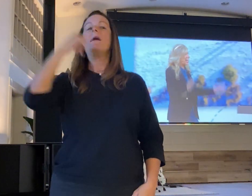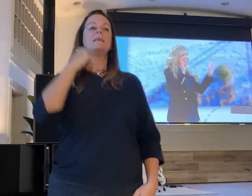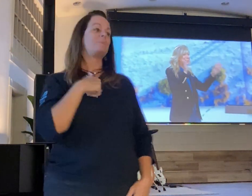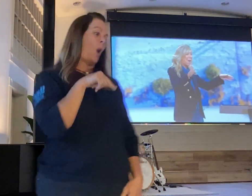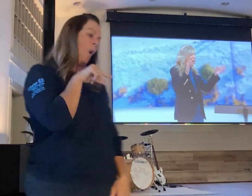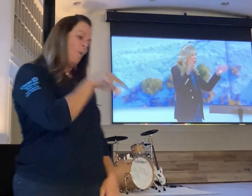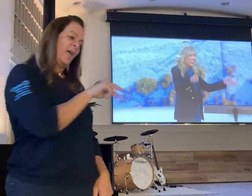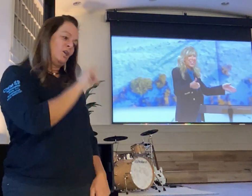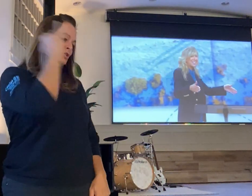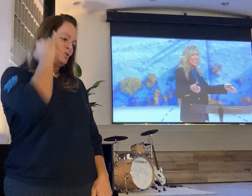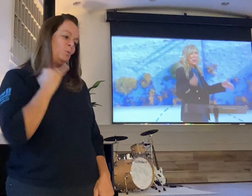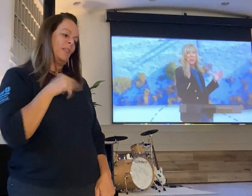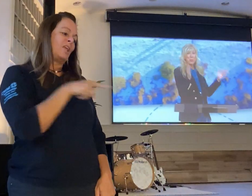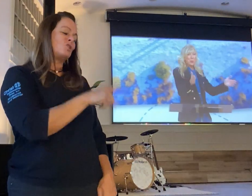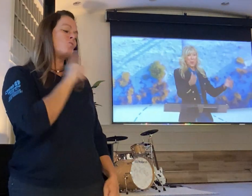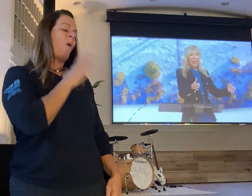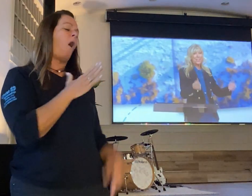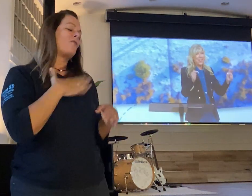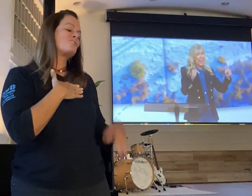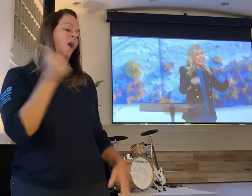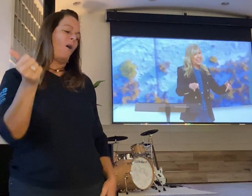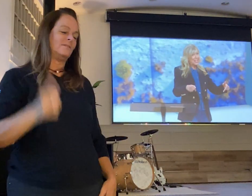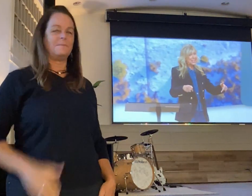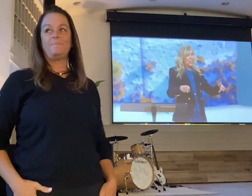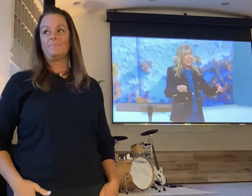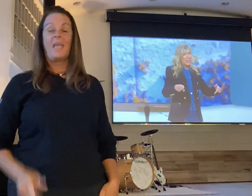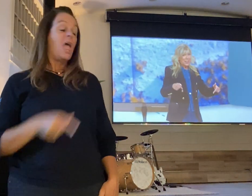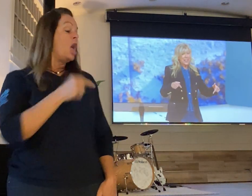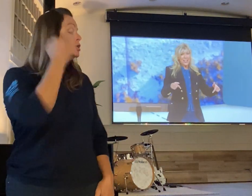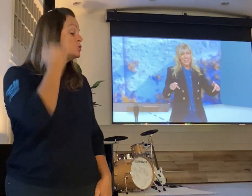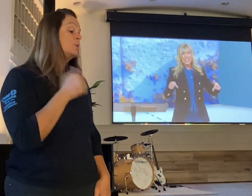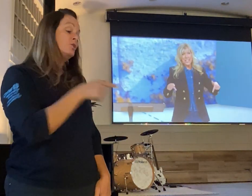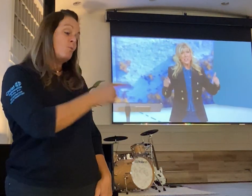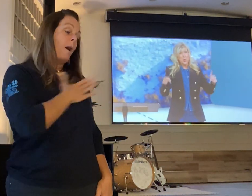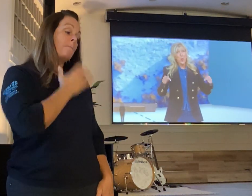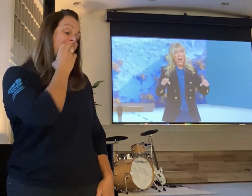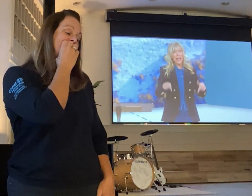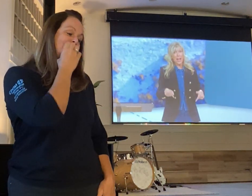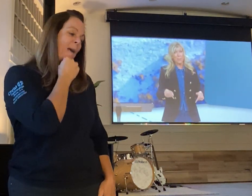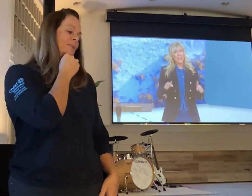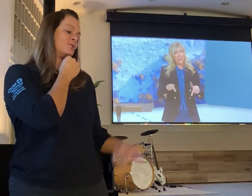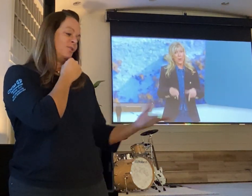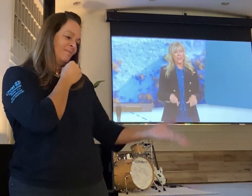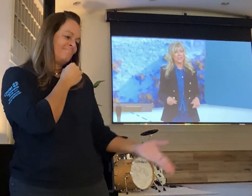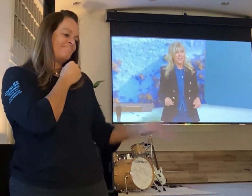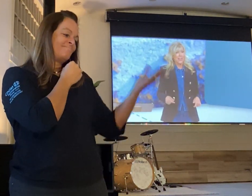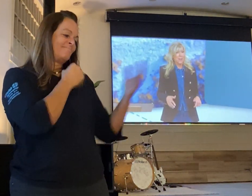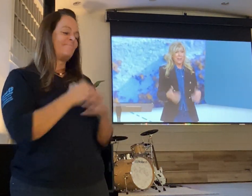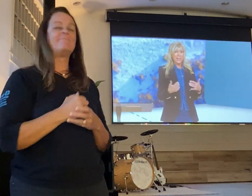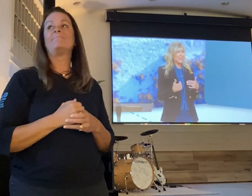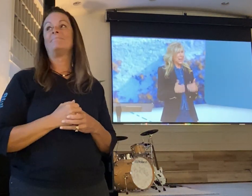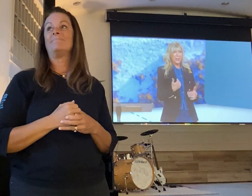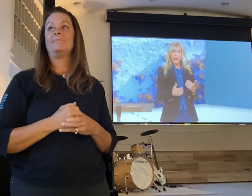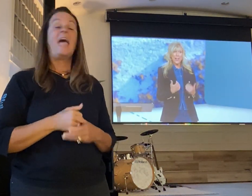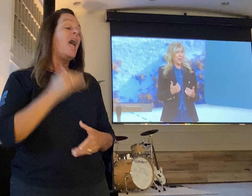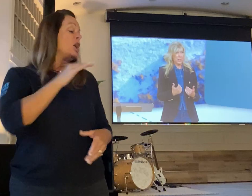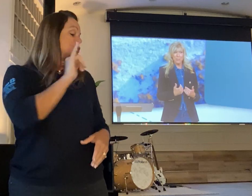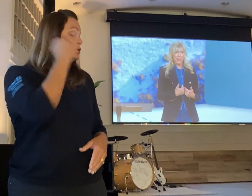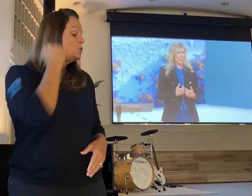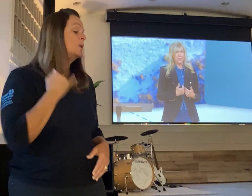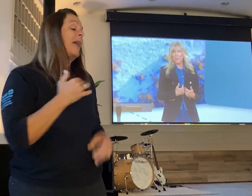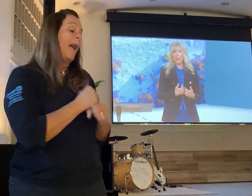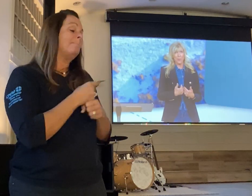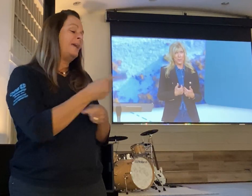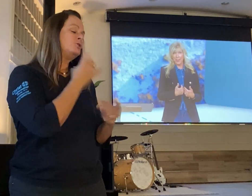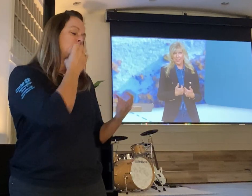am confident. That I can do all things through Christ. And that this is who I am in Christ. But it is not